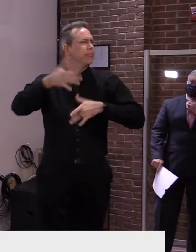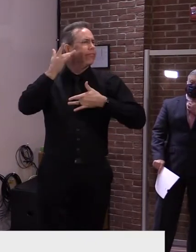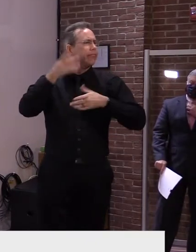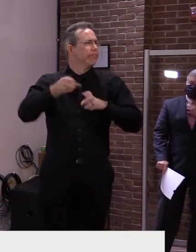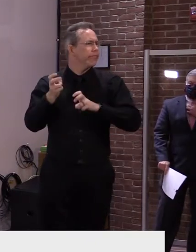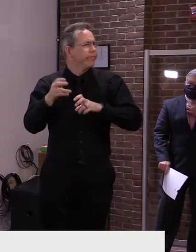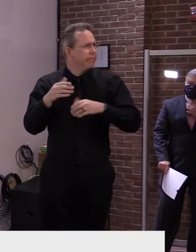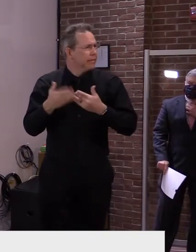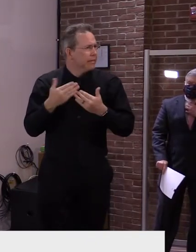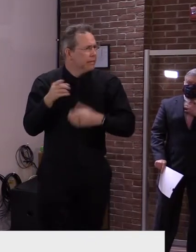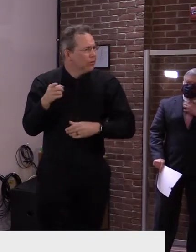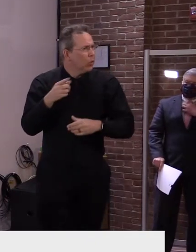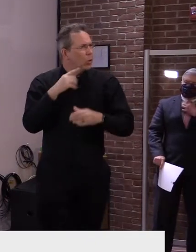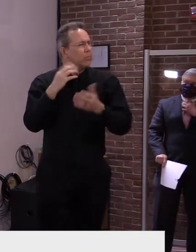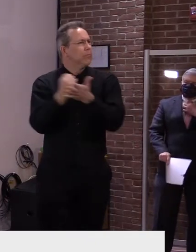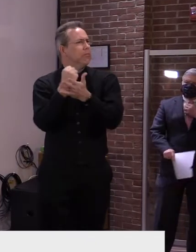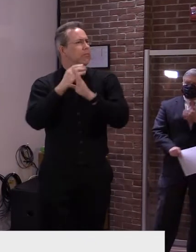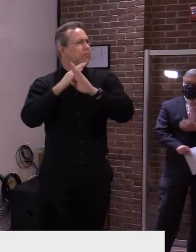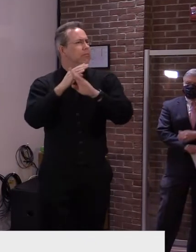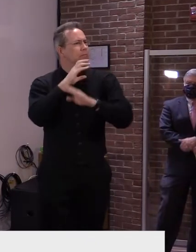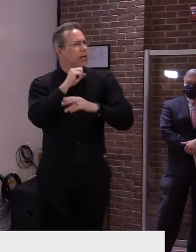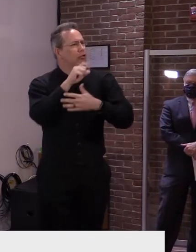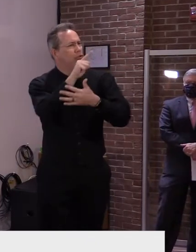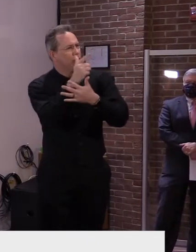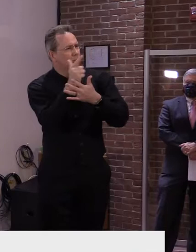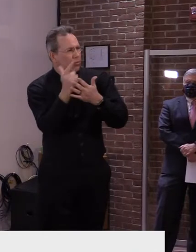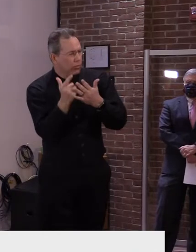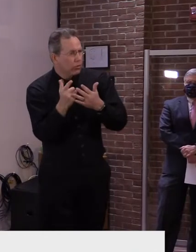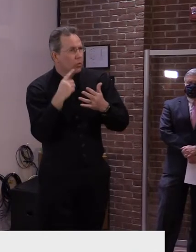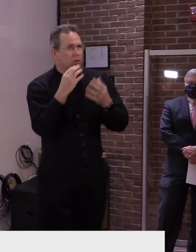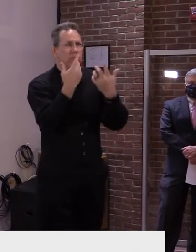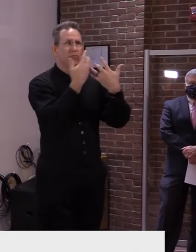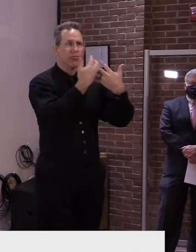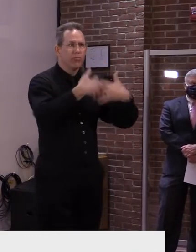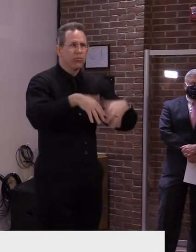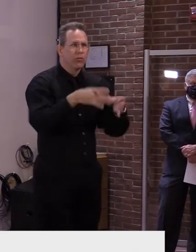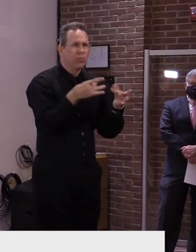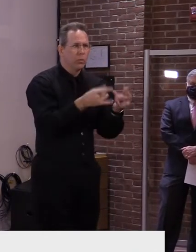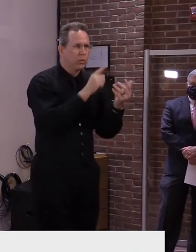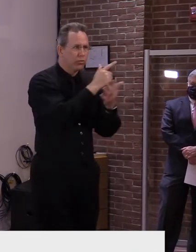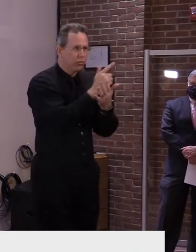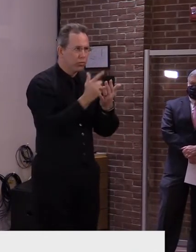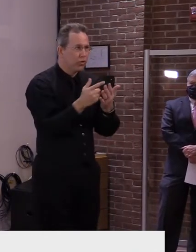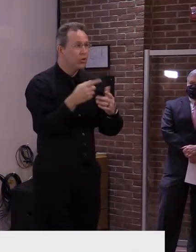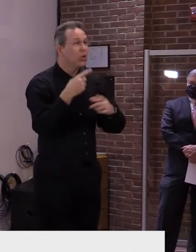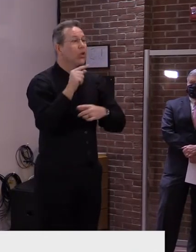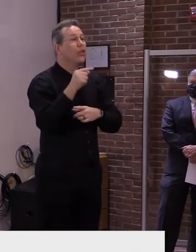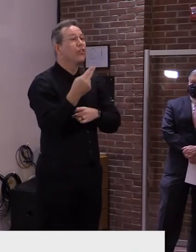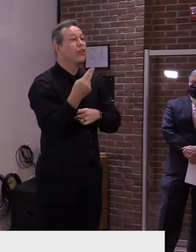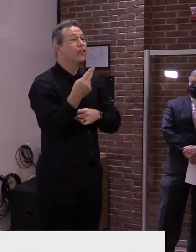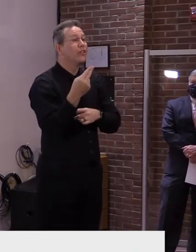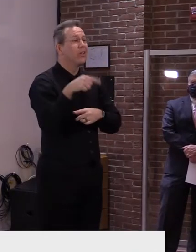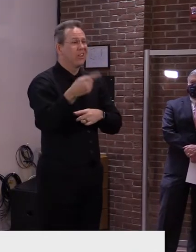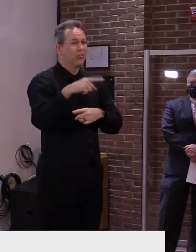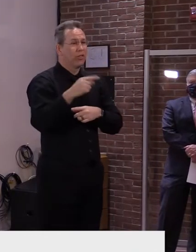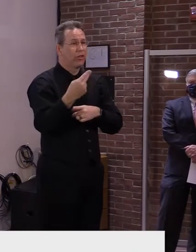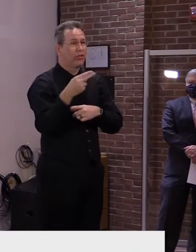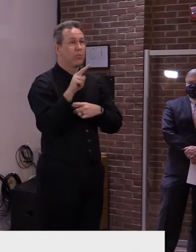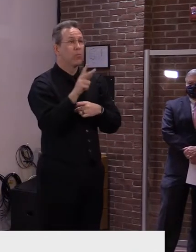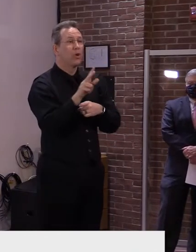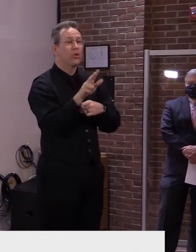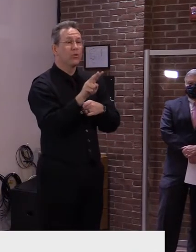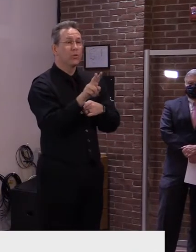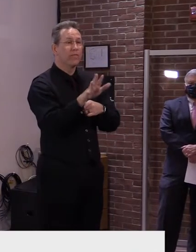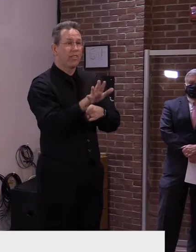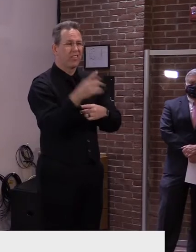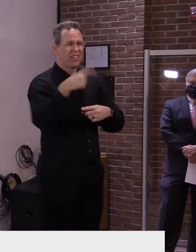arms. So beginning Thursday, March 25th, we'll move to all Vermonters age 60 and